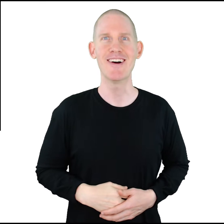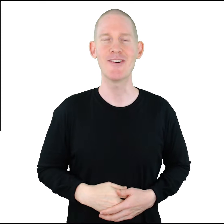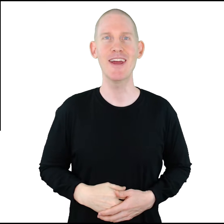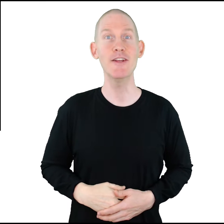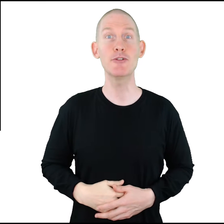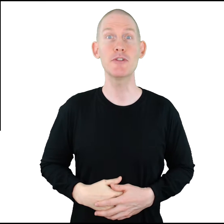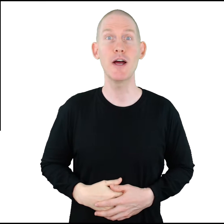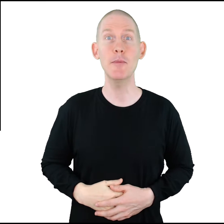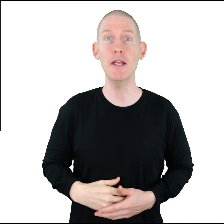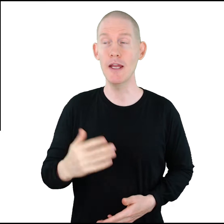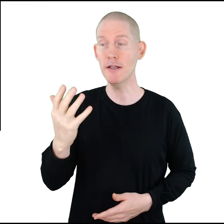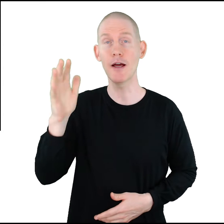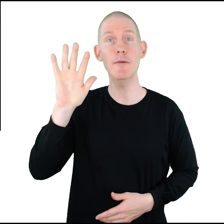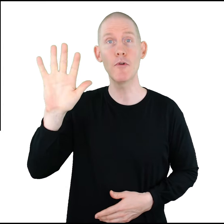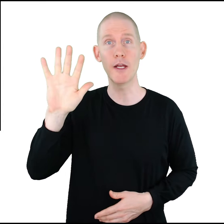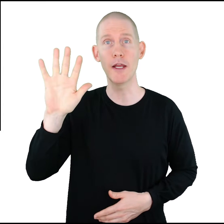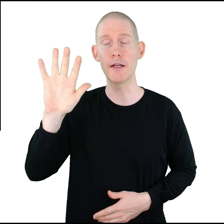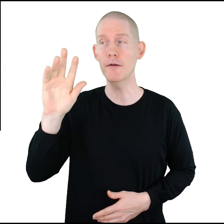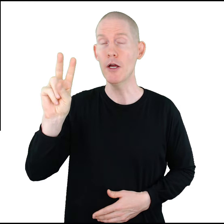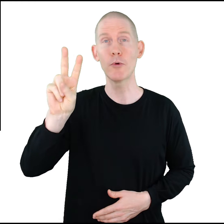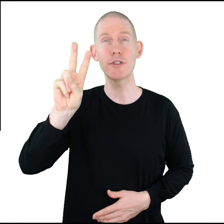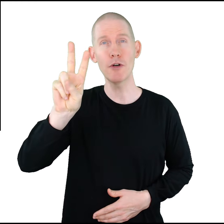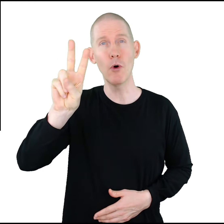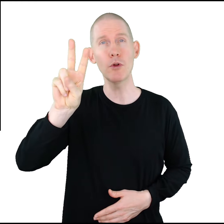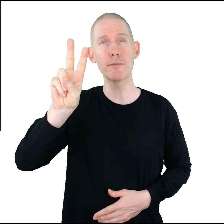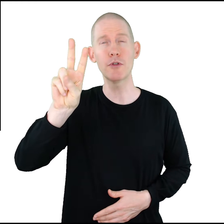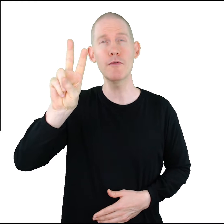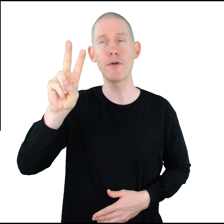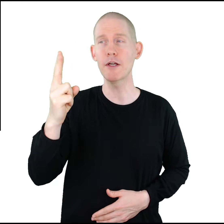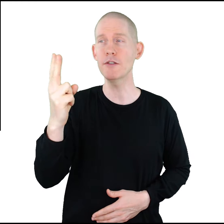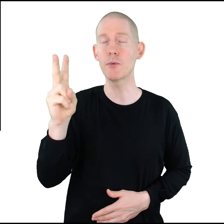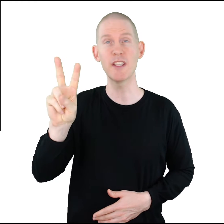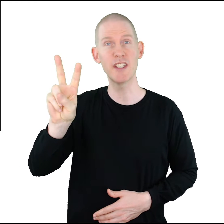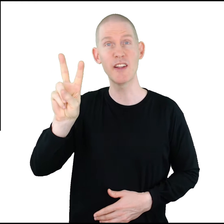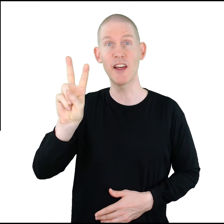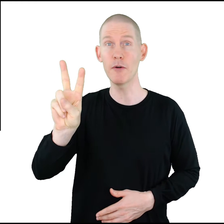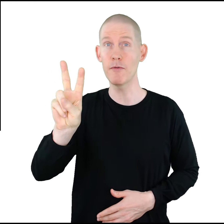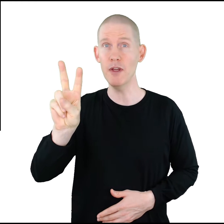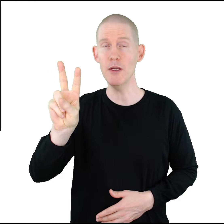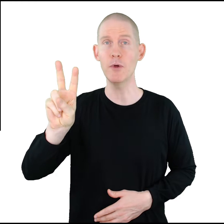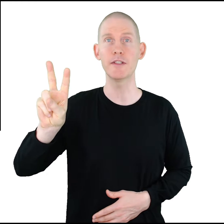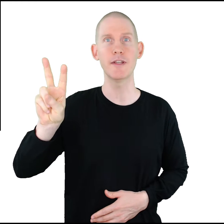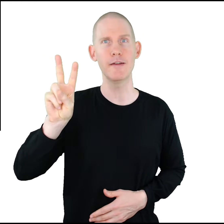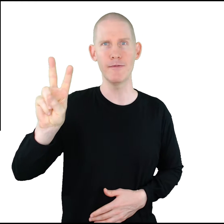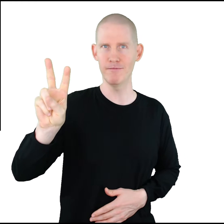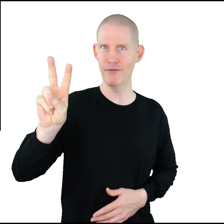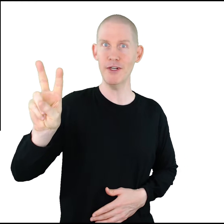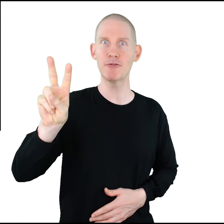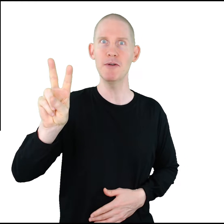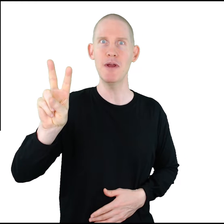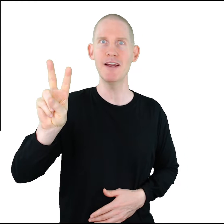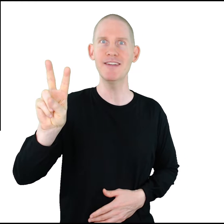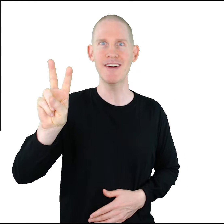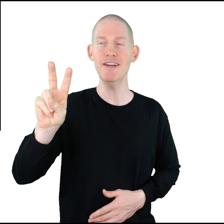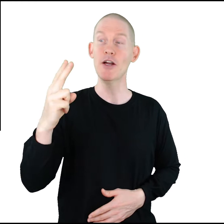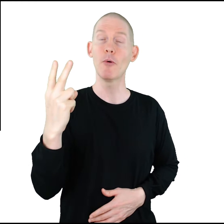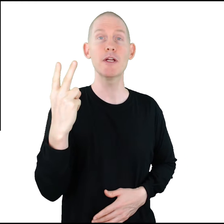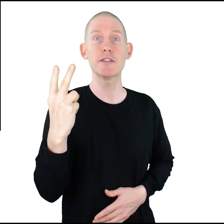Okay, use your dominant hand. I'm right-handed. We're just going to hold up 2 fingers. We could say the letter V. We could say victory man, right? Or we could say the